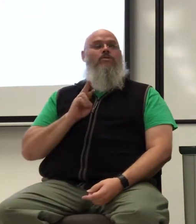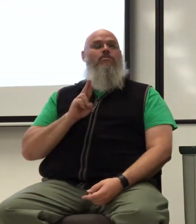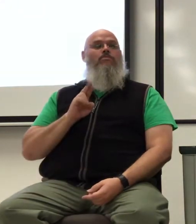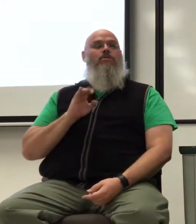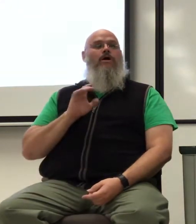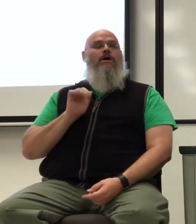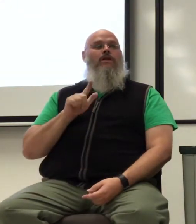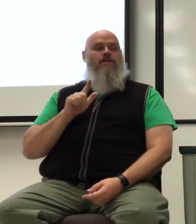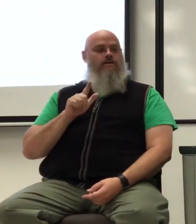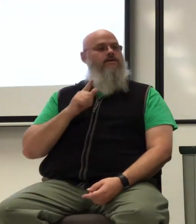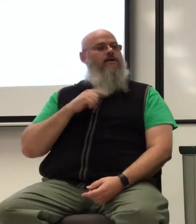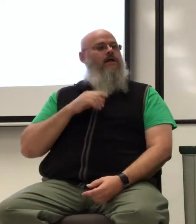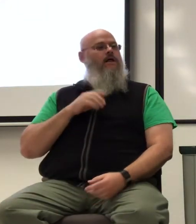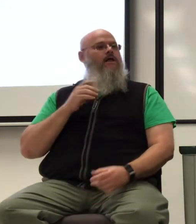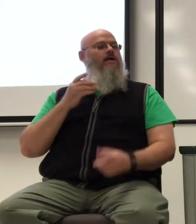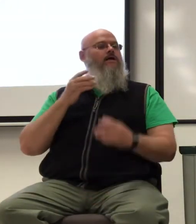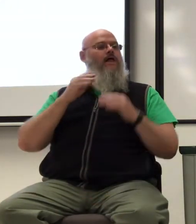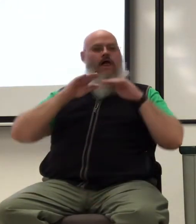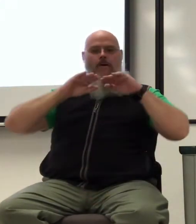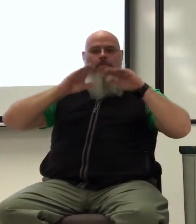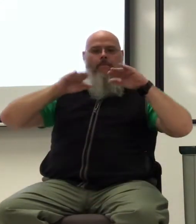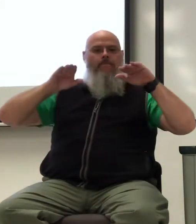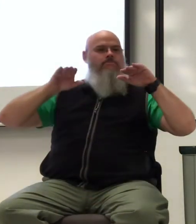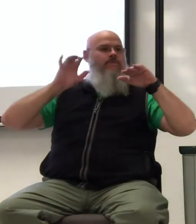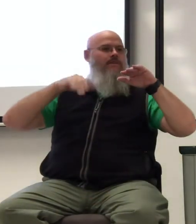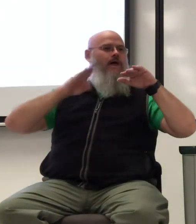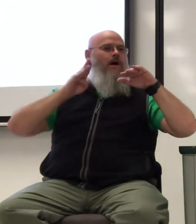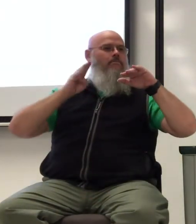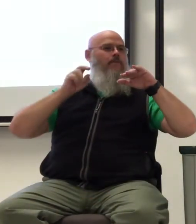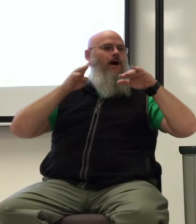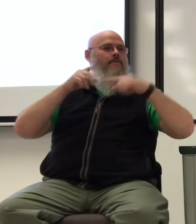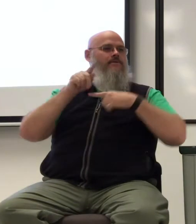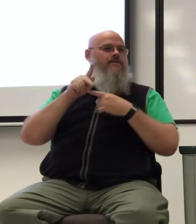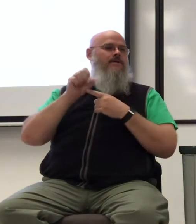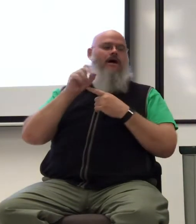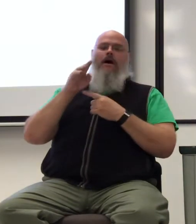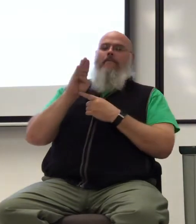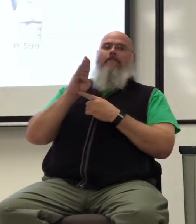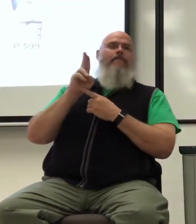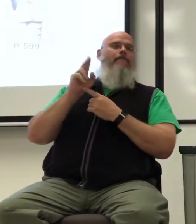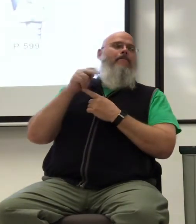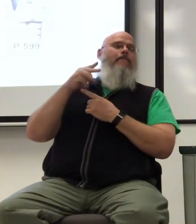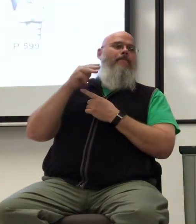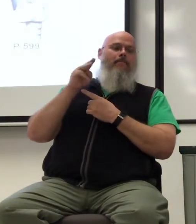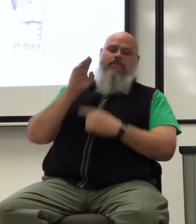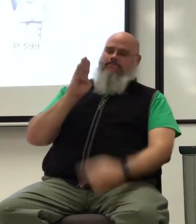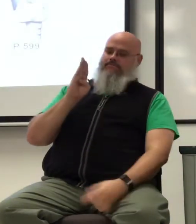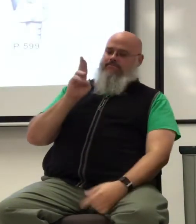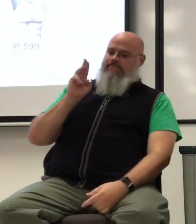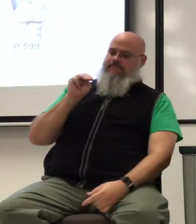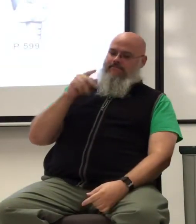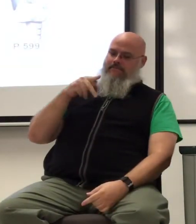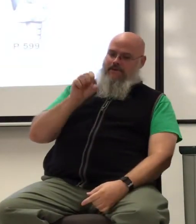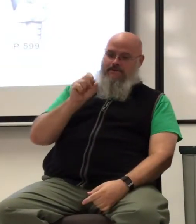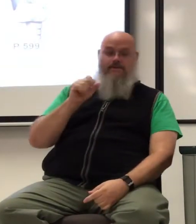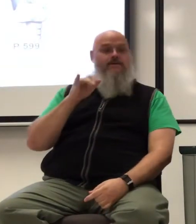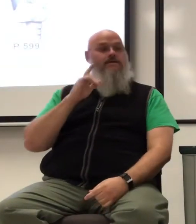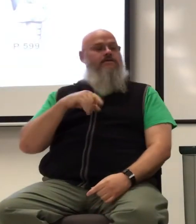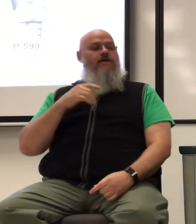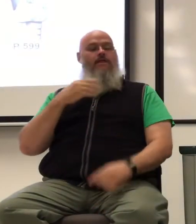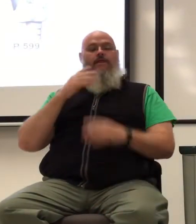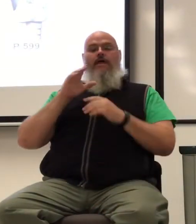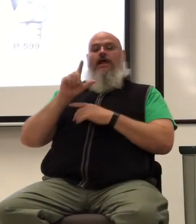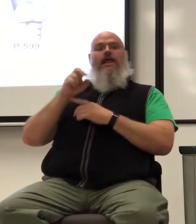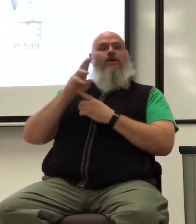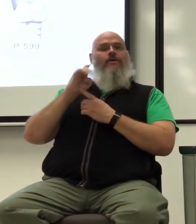They're just little bumps. Tubercle means bump, and we'll kind of see more of them later. Now, looking at the larynx isolated